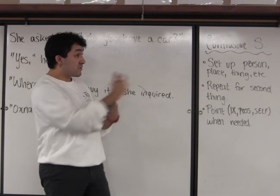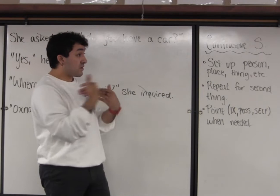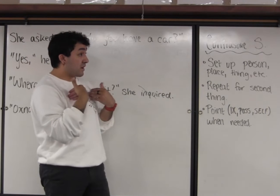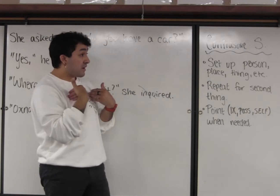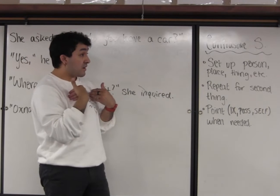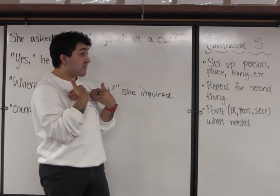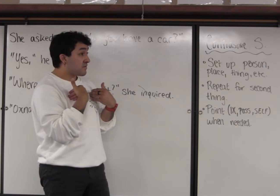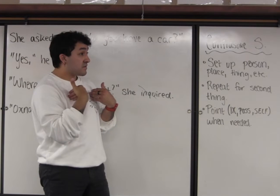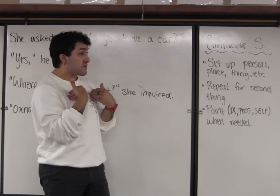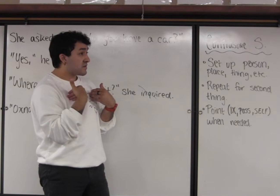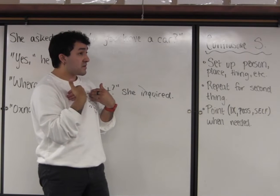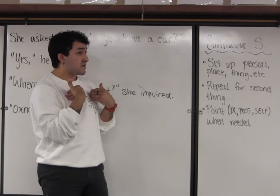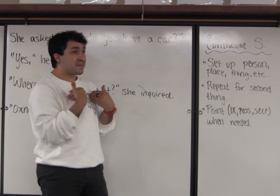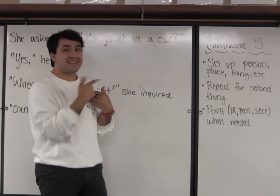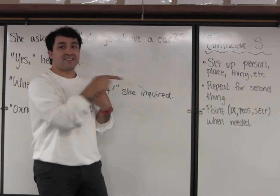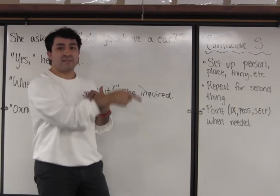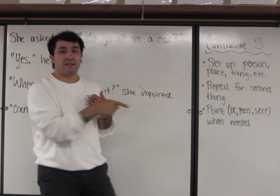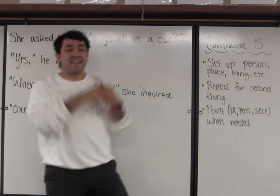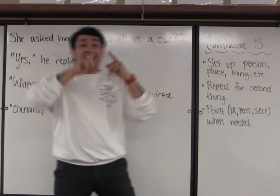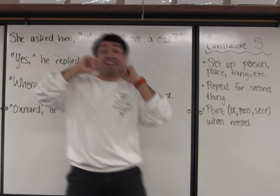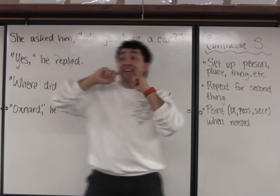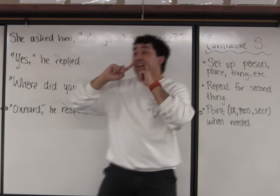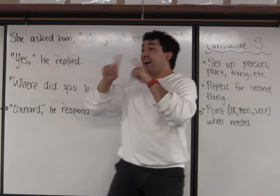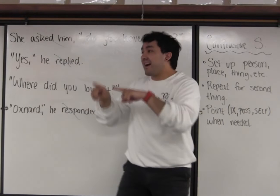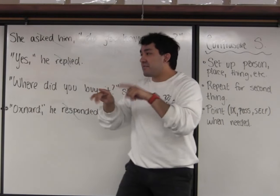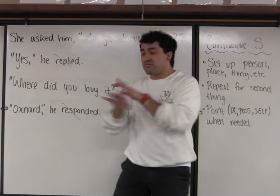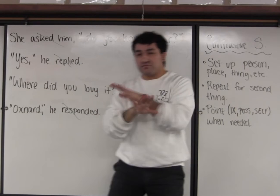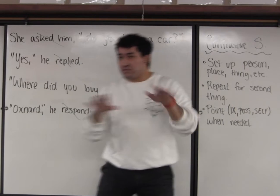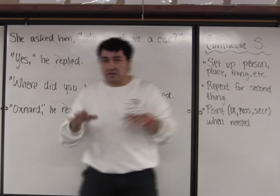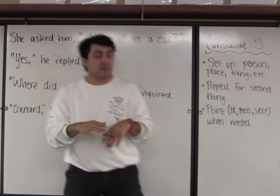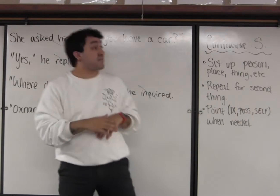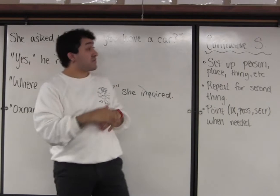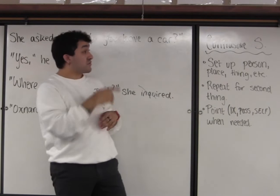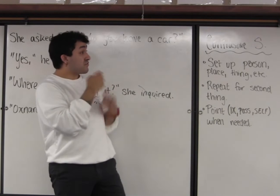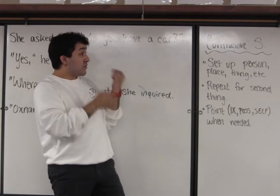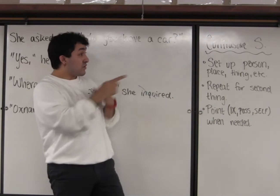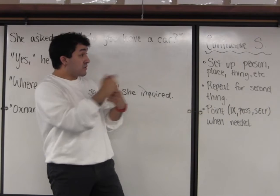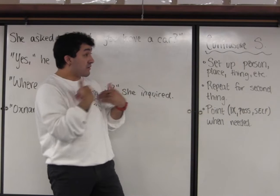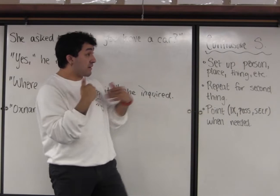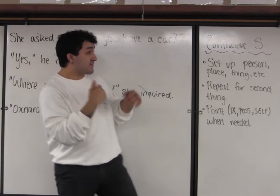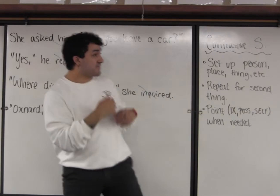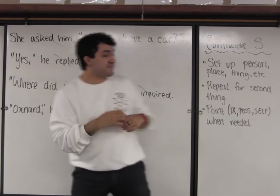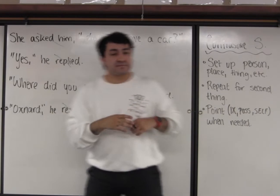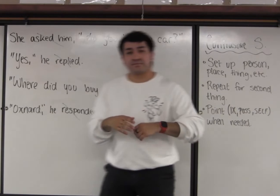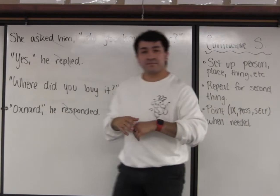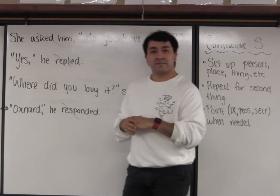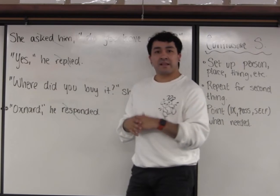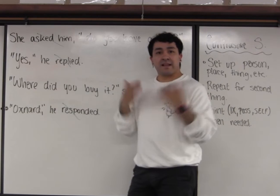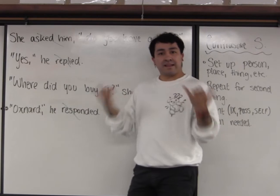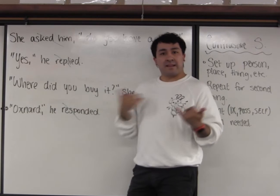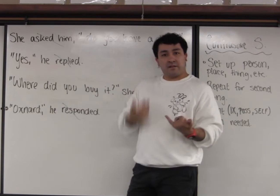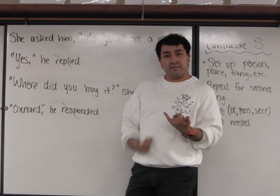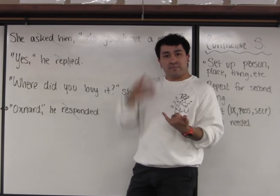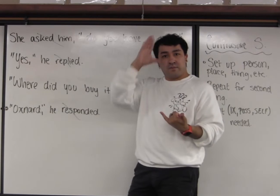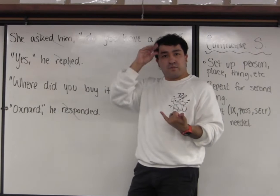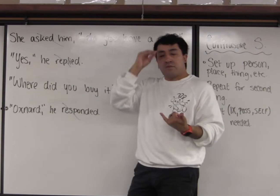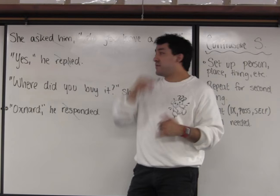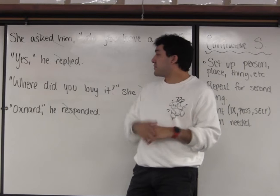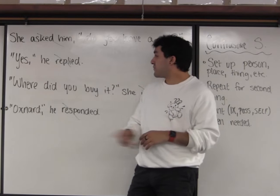car? Car you have? Now he can respond. I'm not going to sign. He responded. I'm just becoming him.